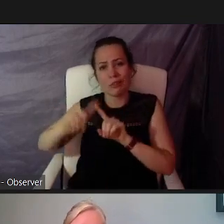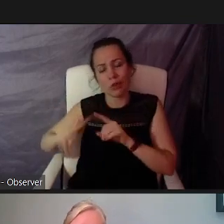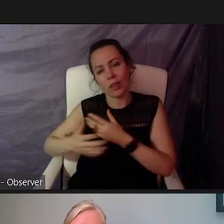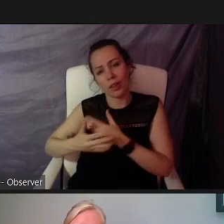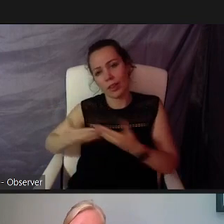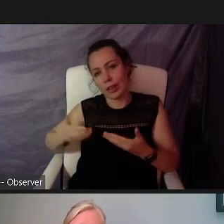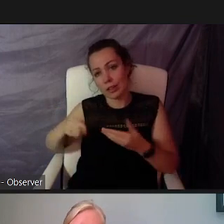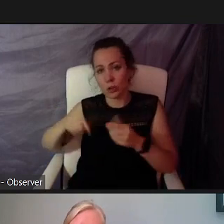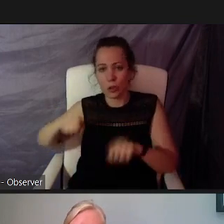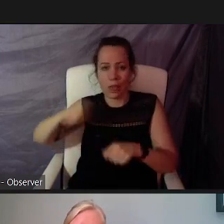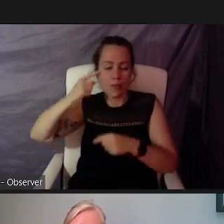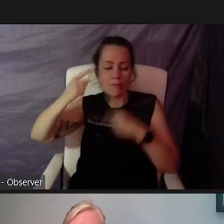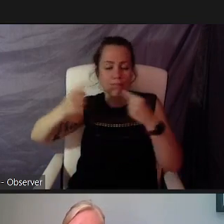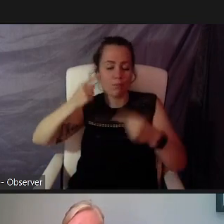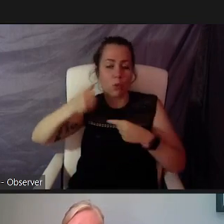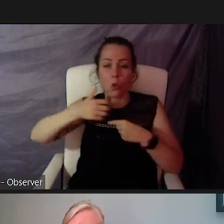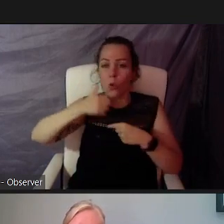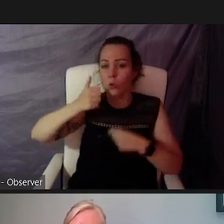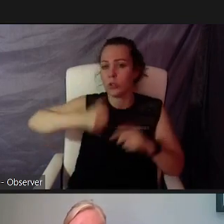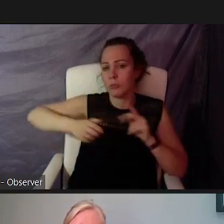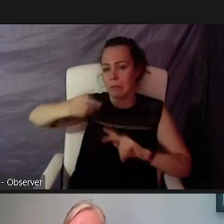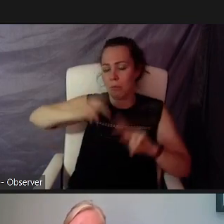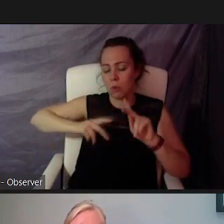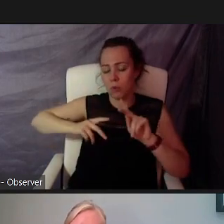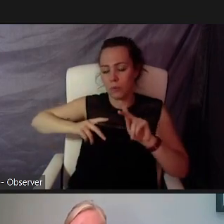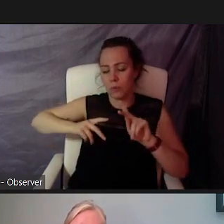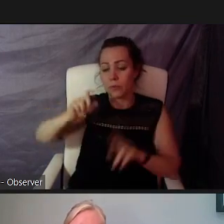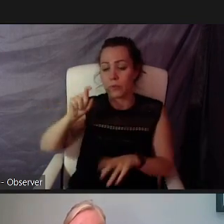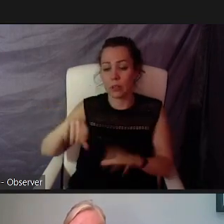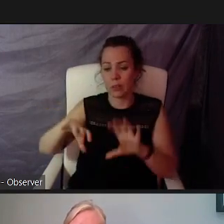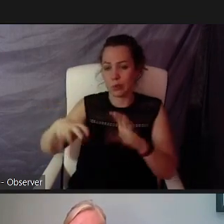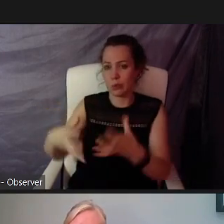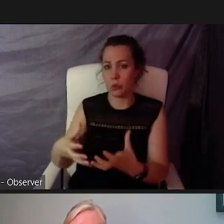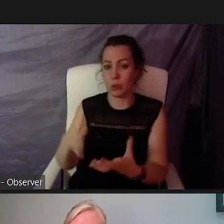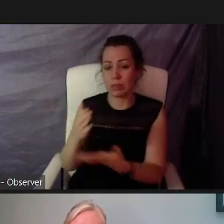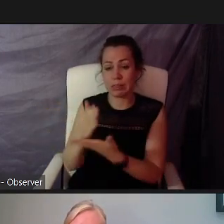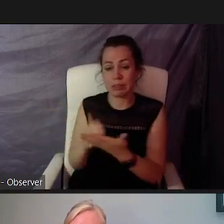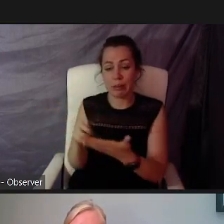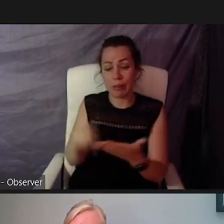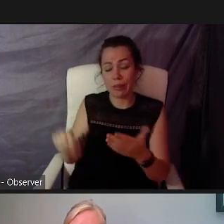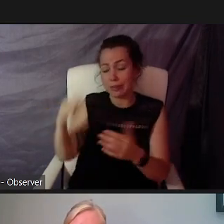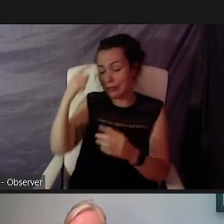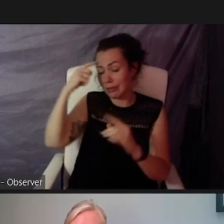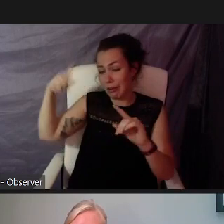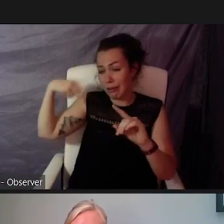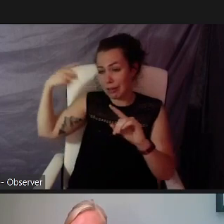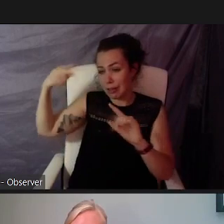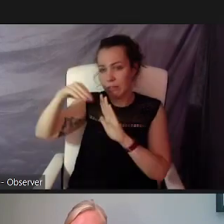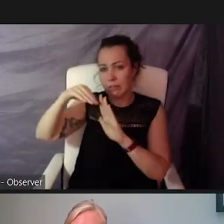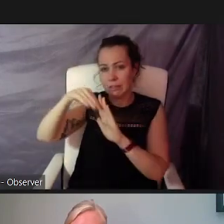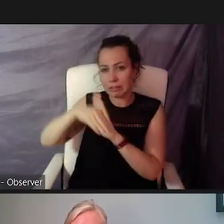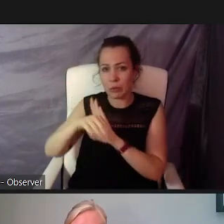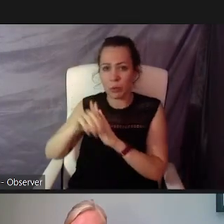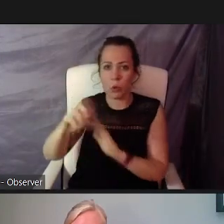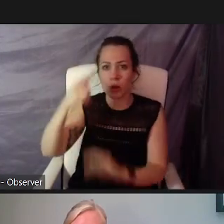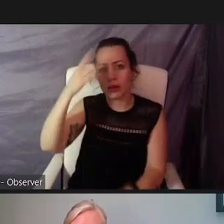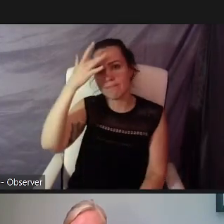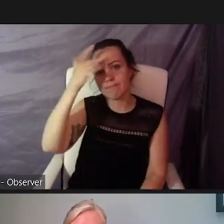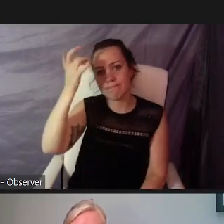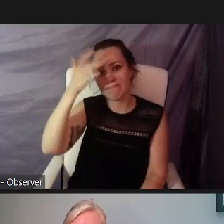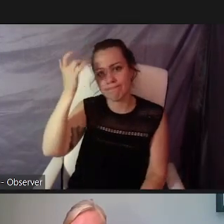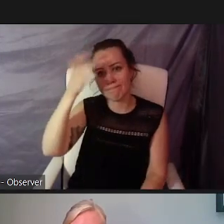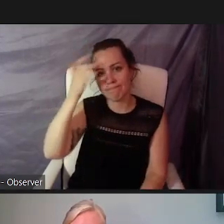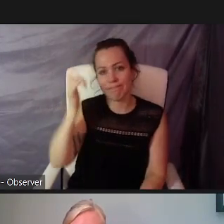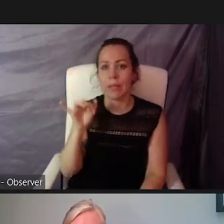older adult population. Some people might have a cognitive decline or a dementia, and there we need to think